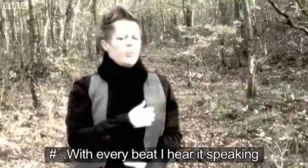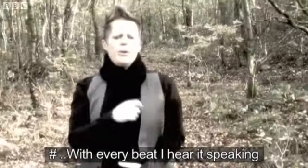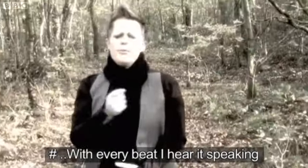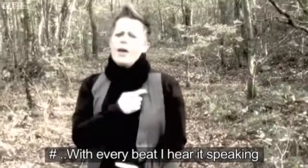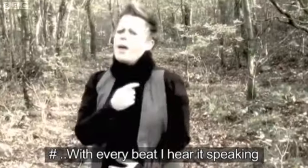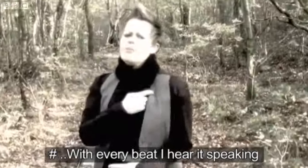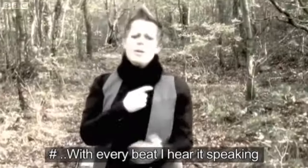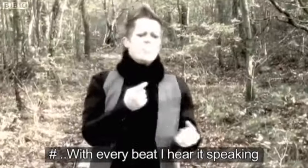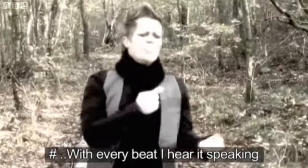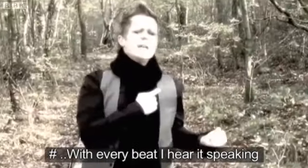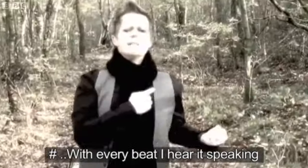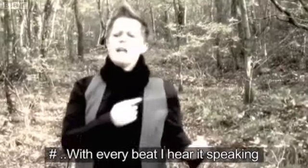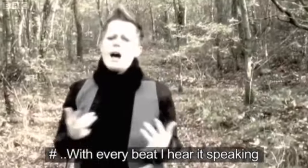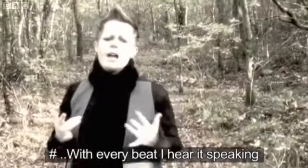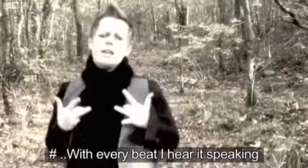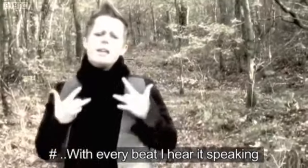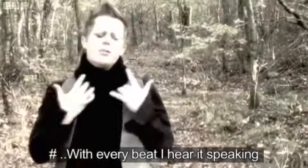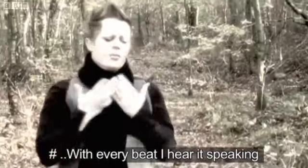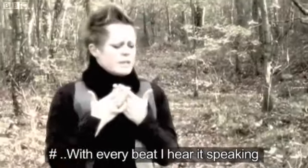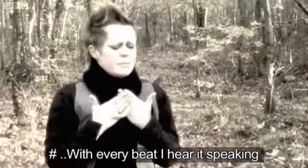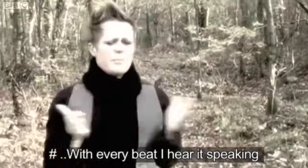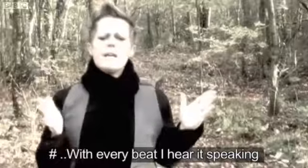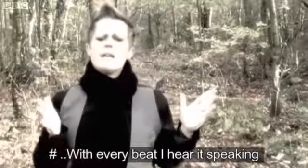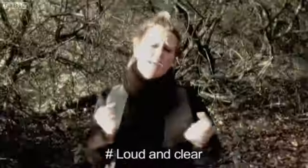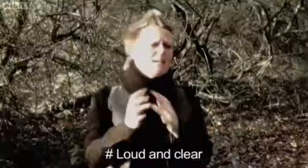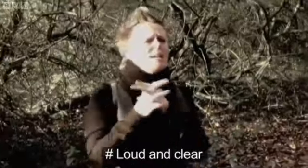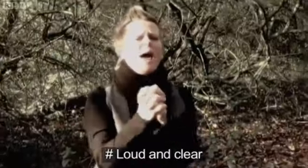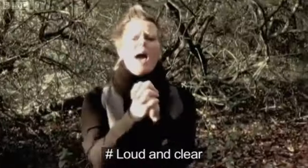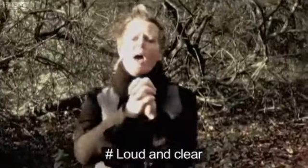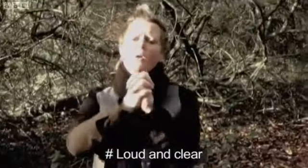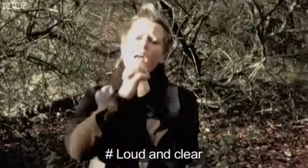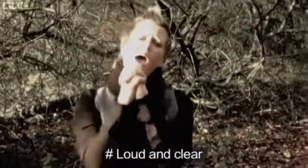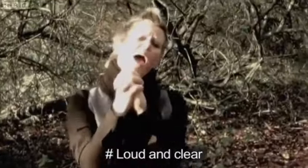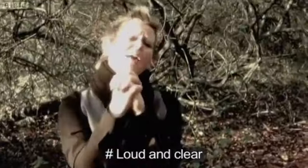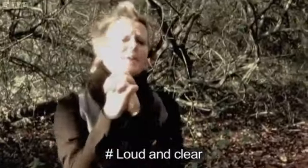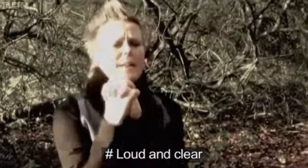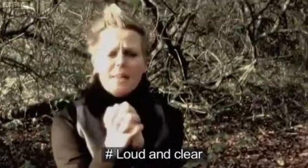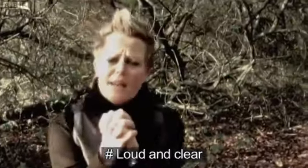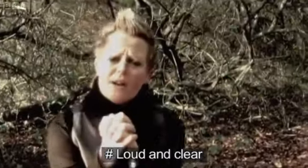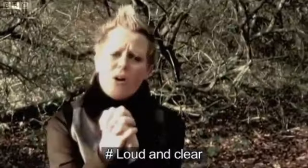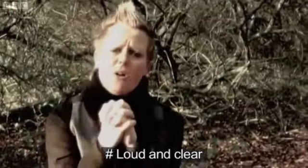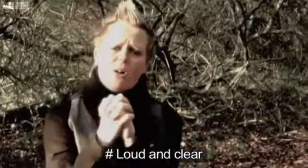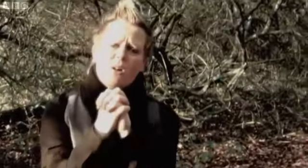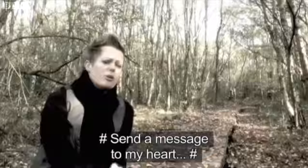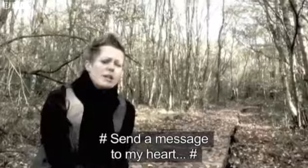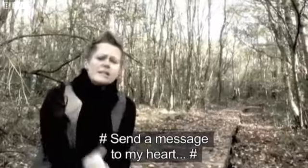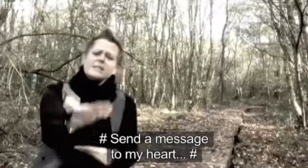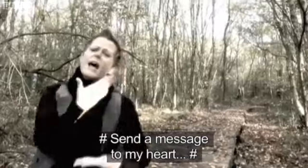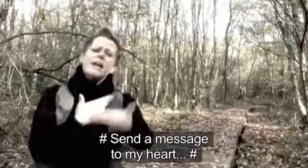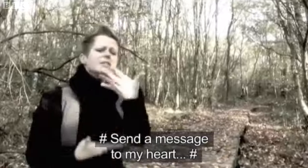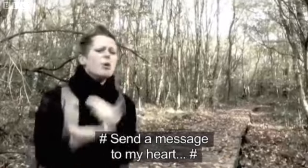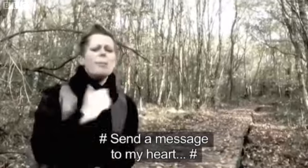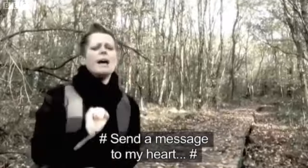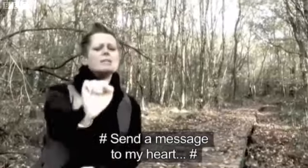With every beat I hear it speaking loud and clear. Send a